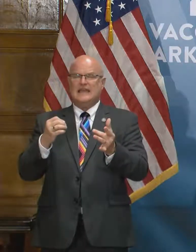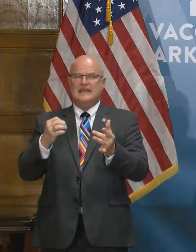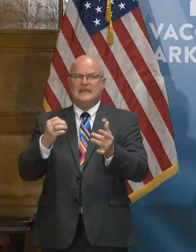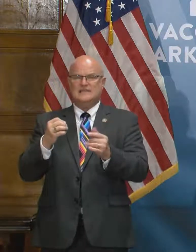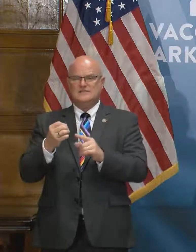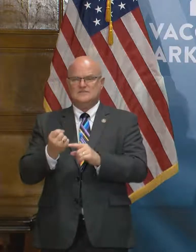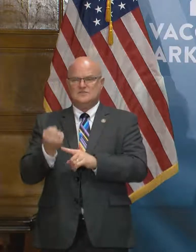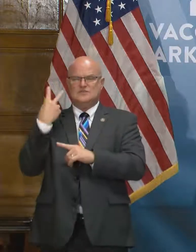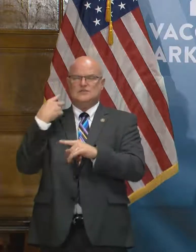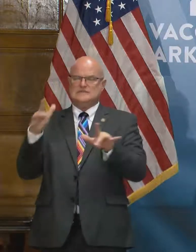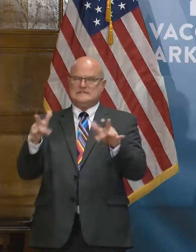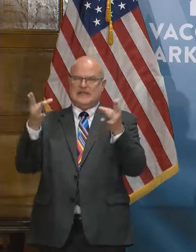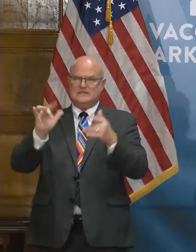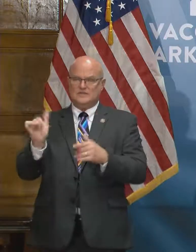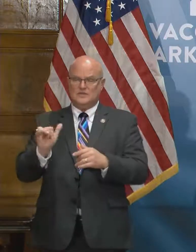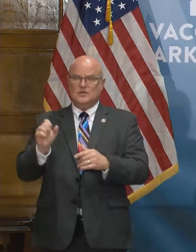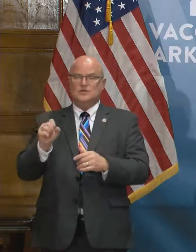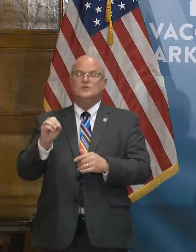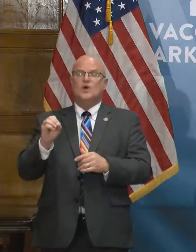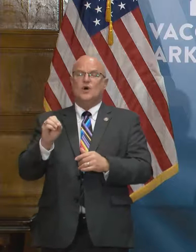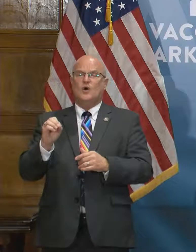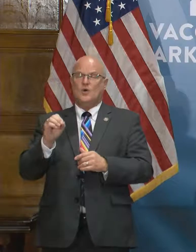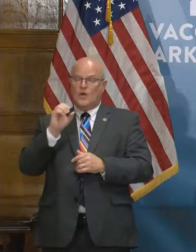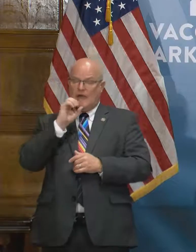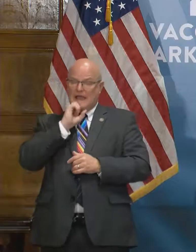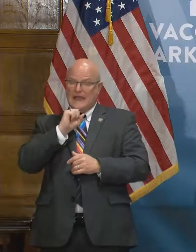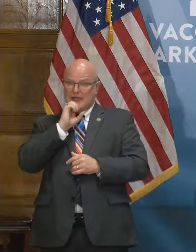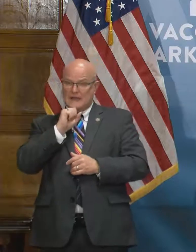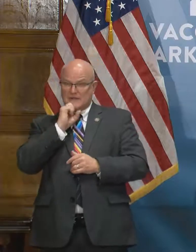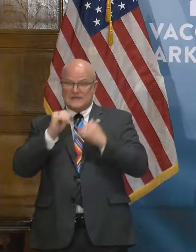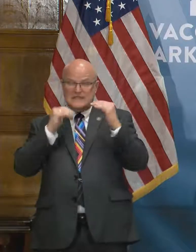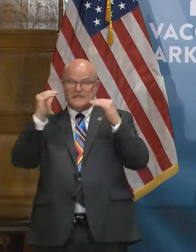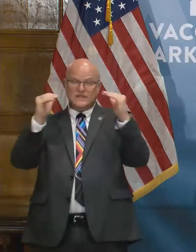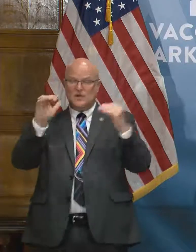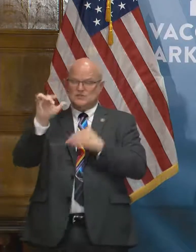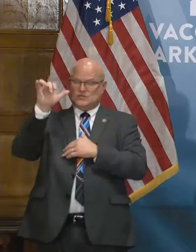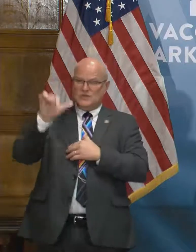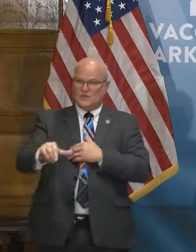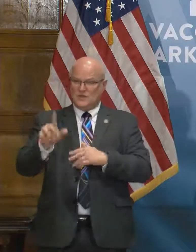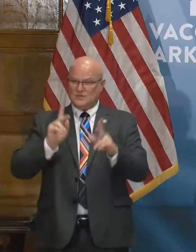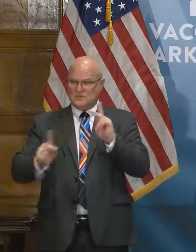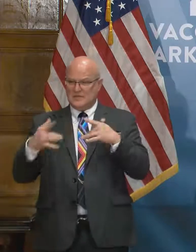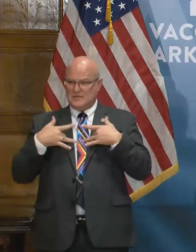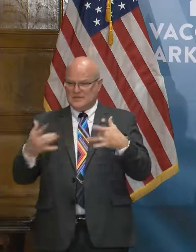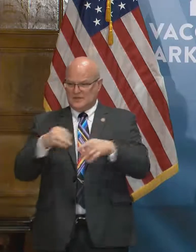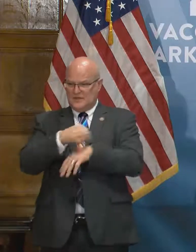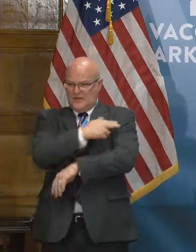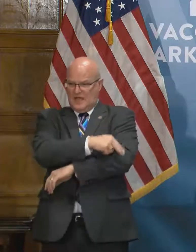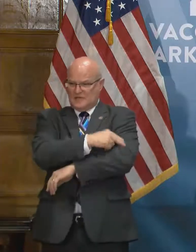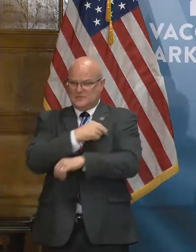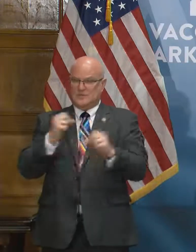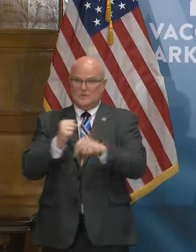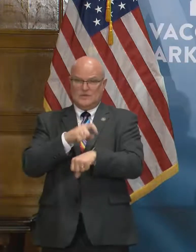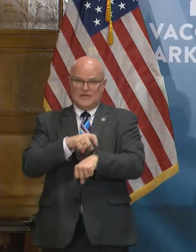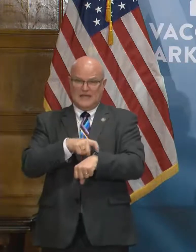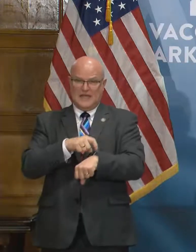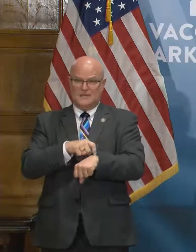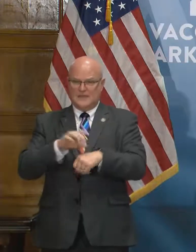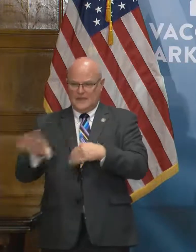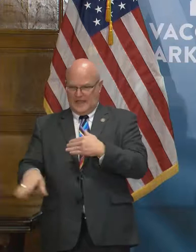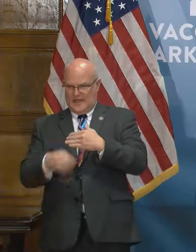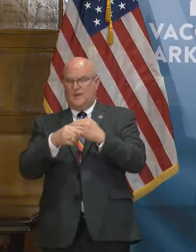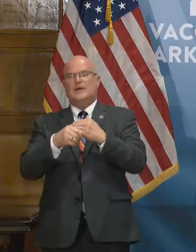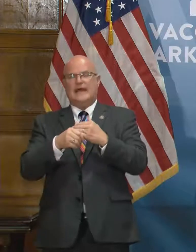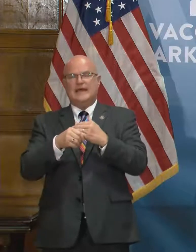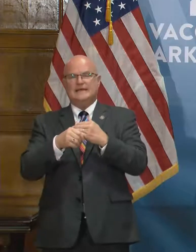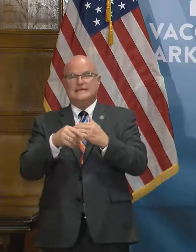year before that. So in the elderly and the adults, those individuals tend to go into the hospital during the winter. That will add a burden to